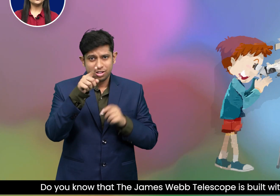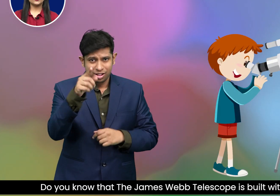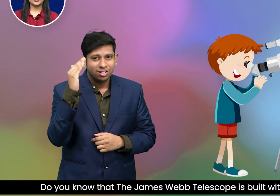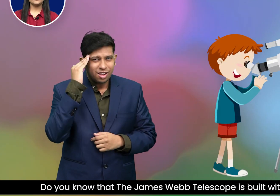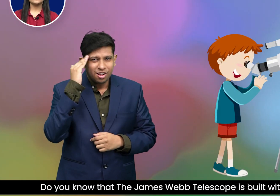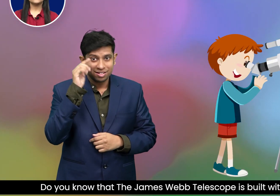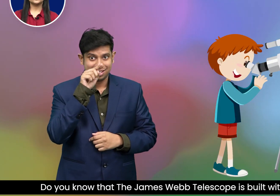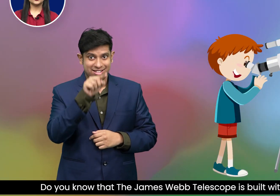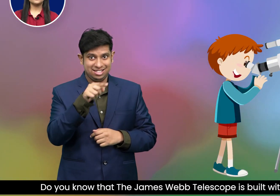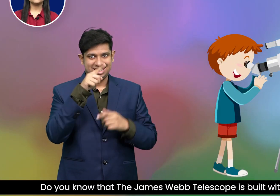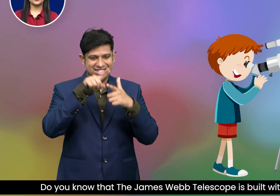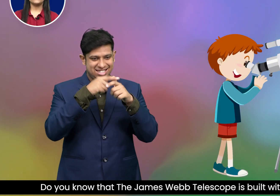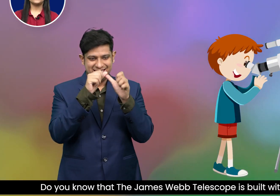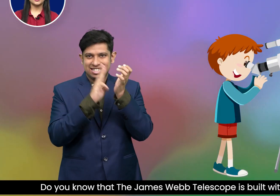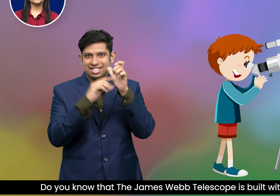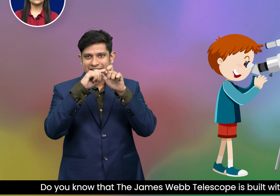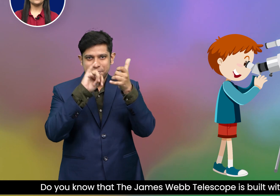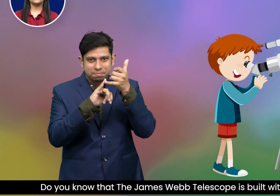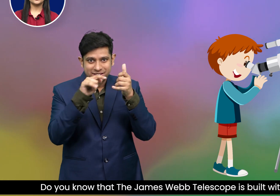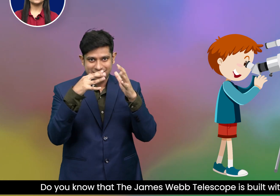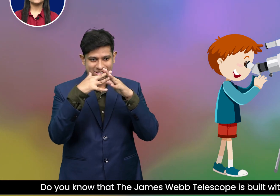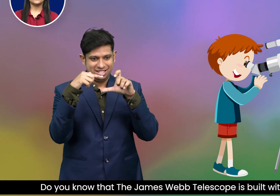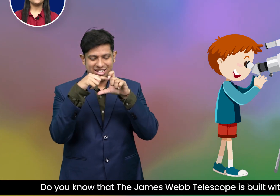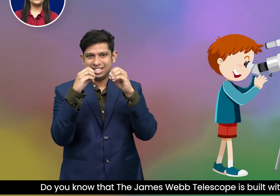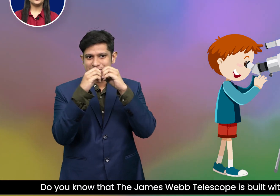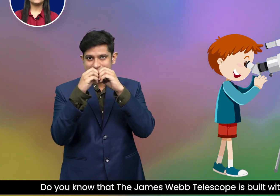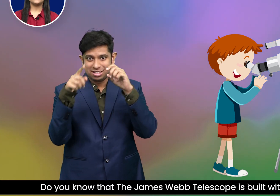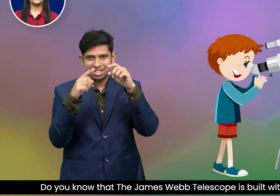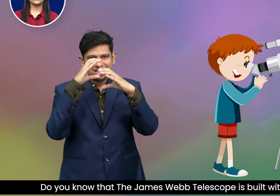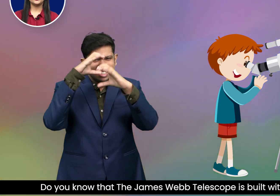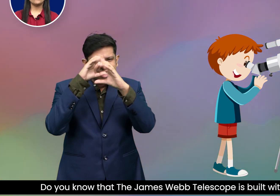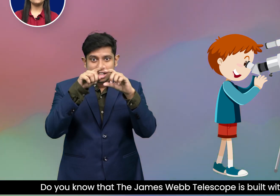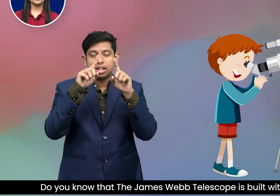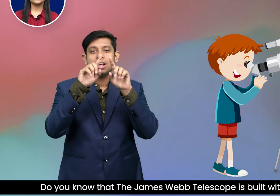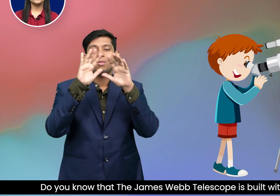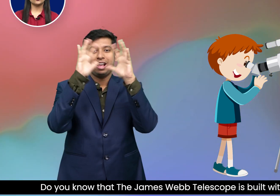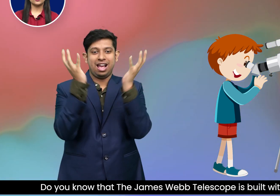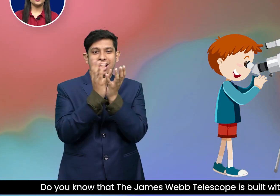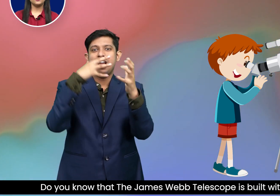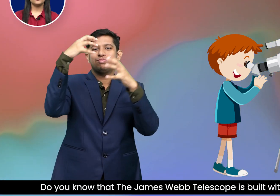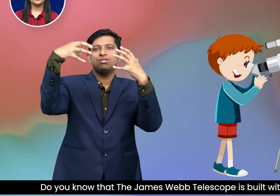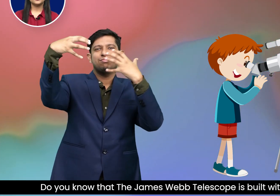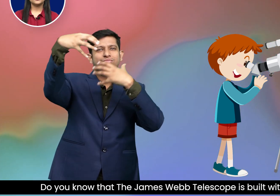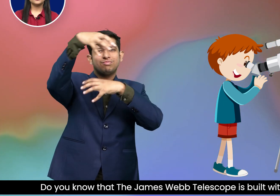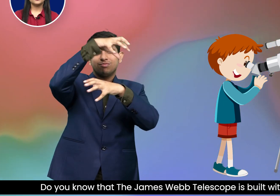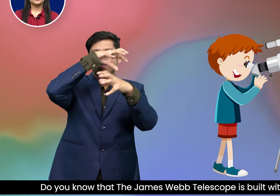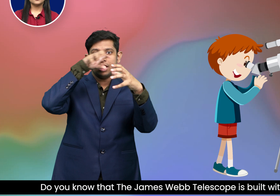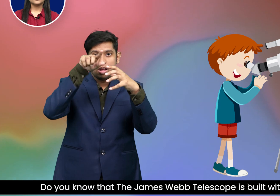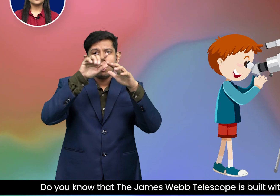Do you know that the James Webb telescope is built with 21 mirrors in total?